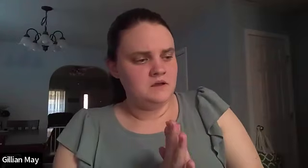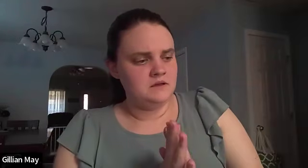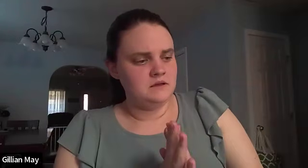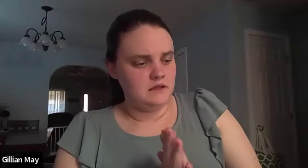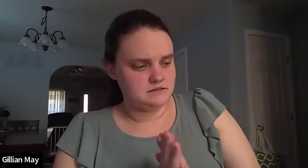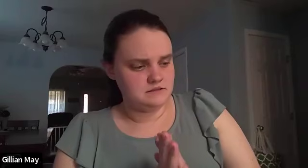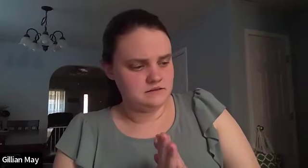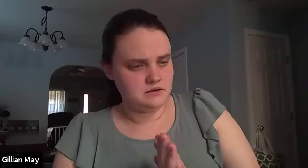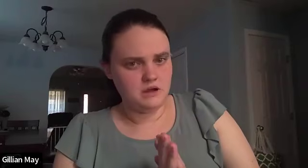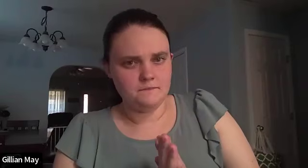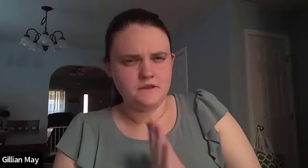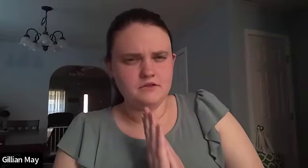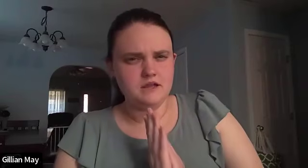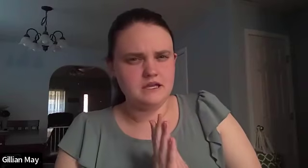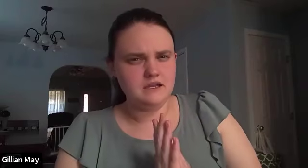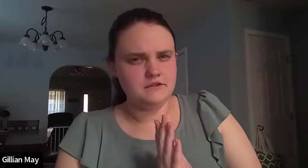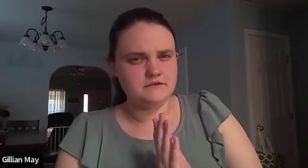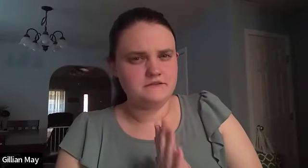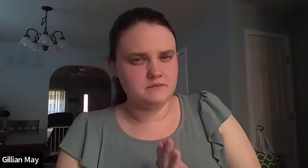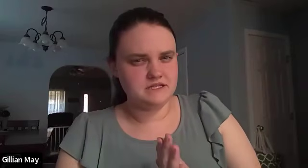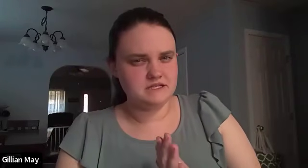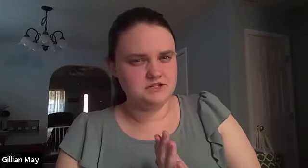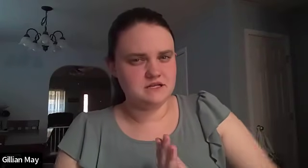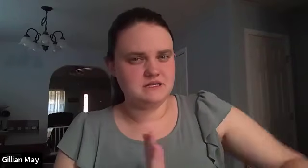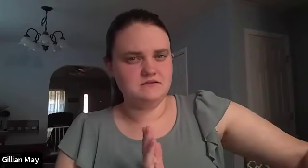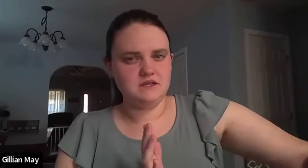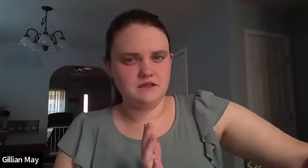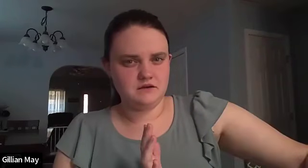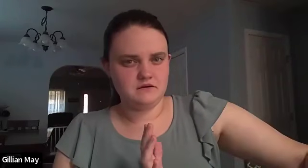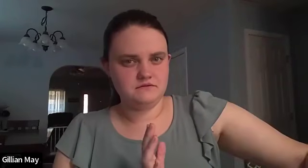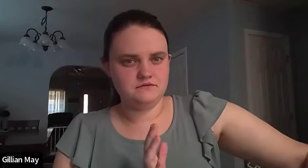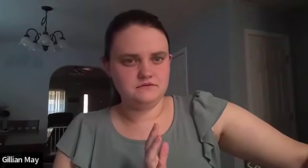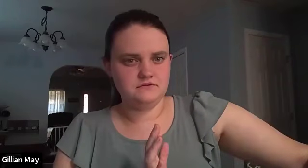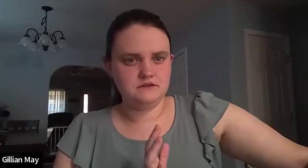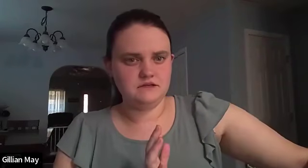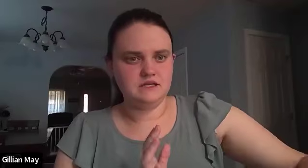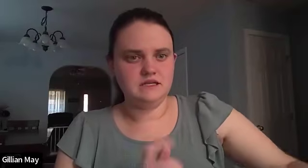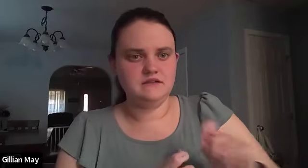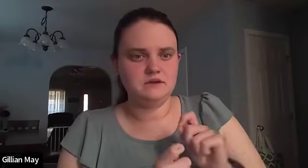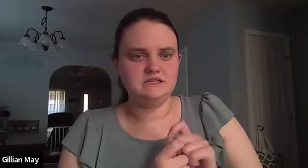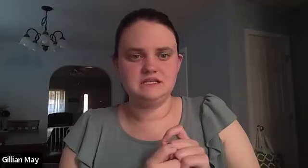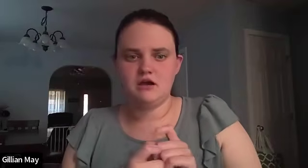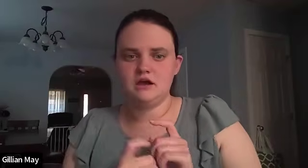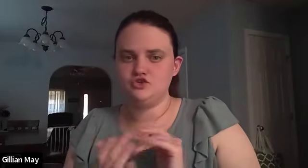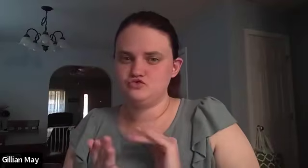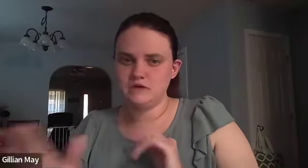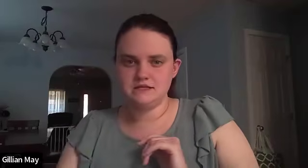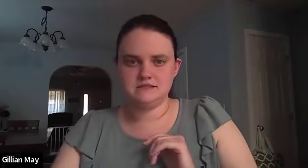Um, yes. Okay. Are there any other family signs you guys can think of? Any that we did not